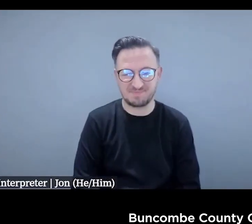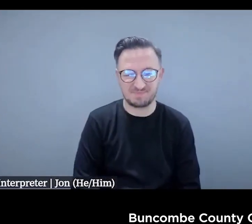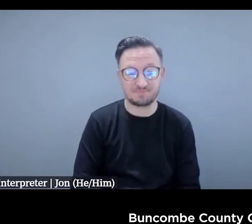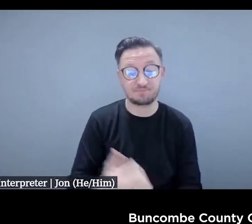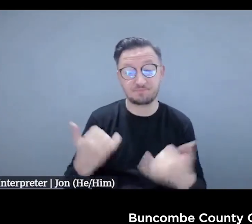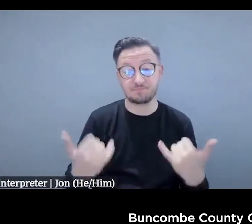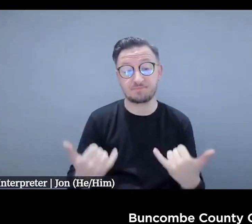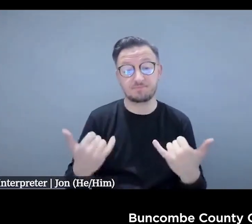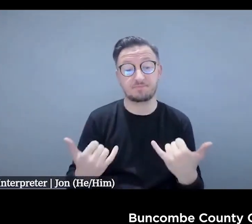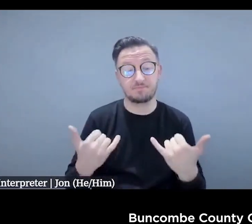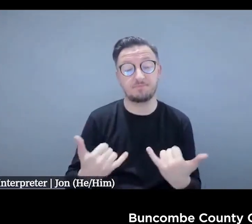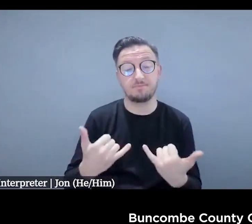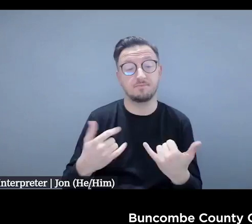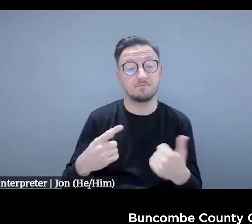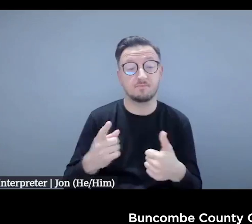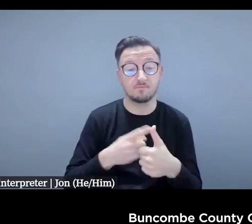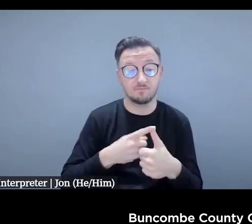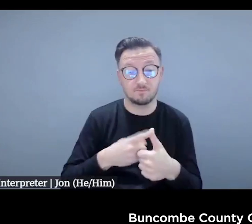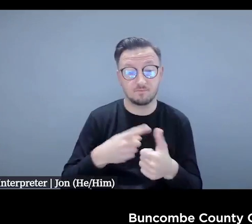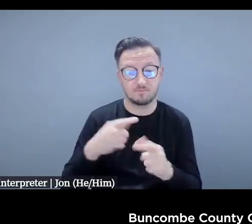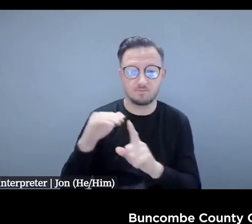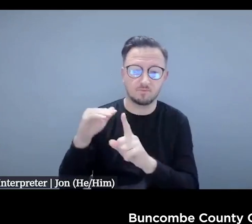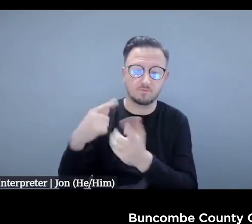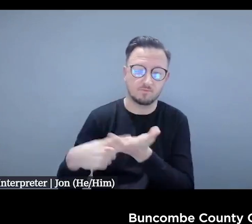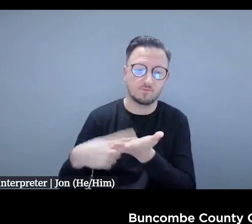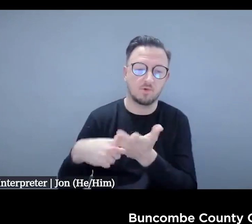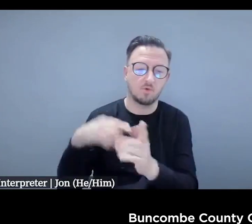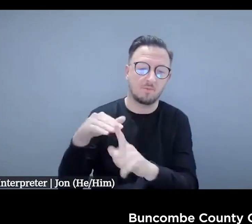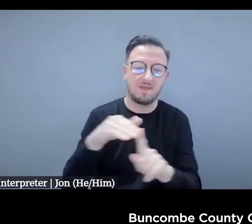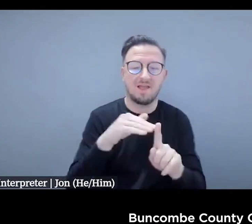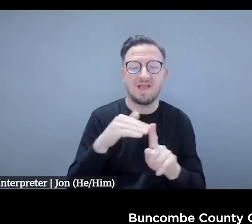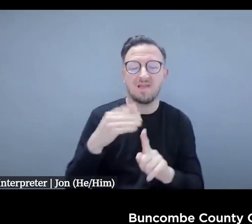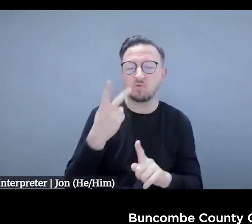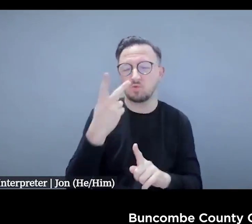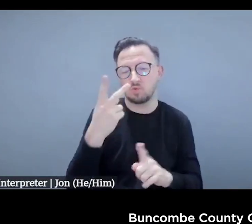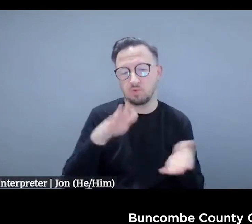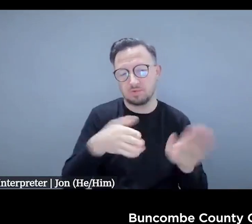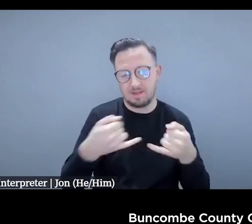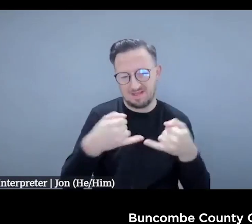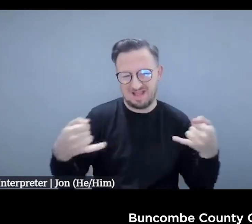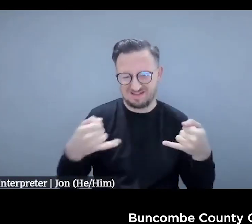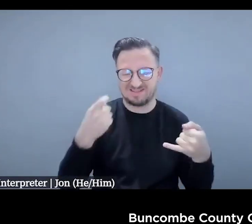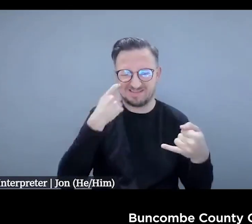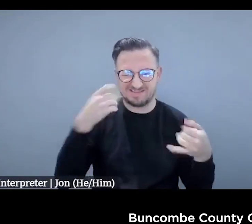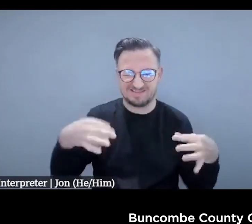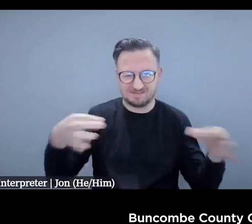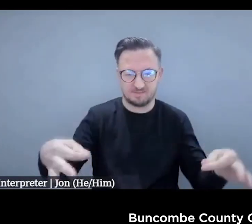Today, we would like to start with a reminder about two important deadlines that have been extended. First,